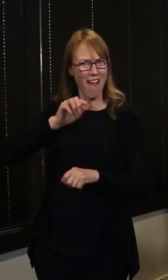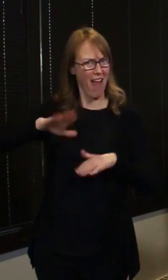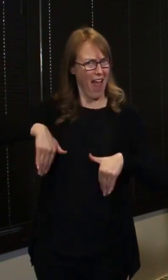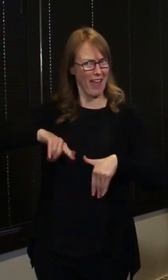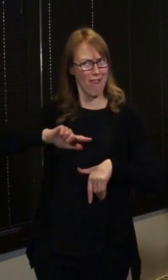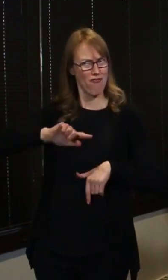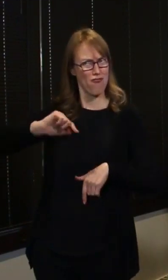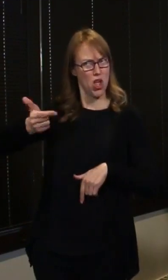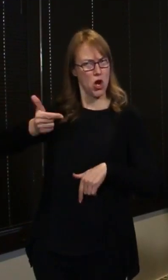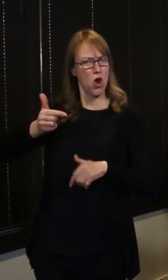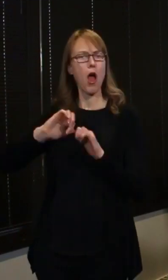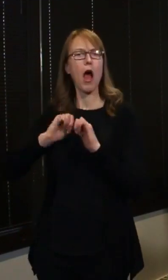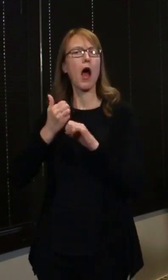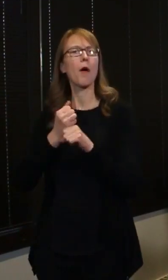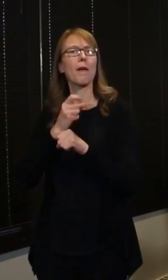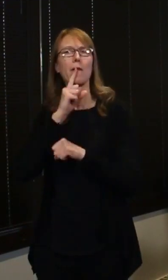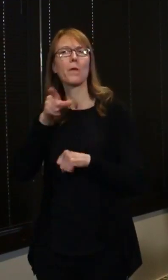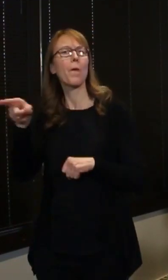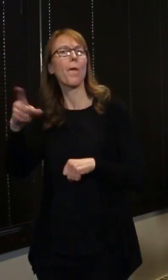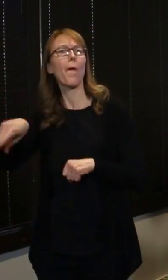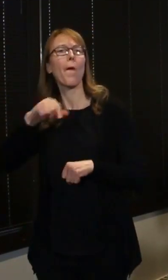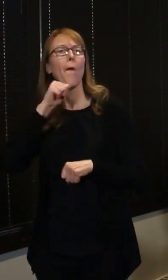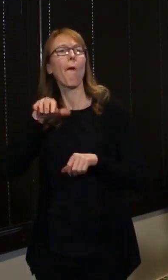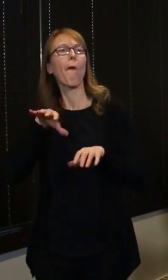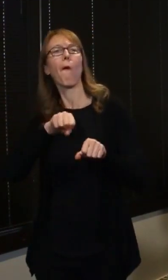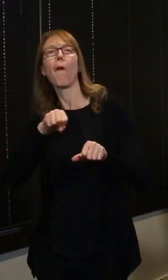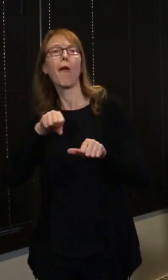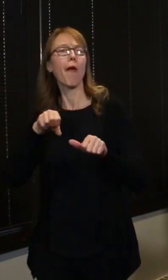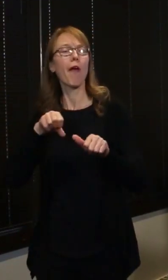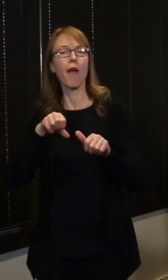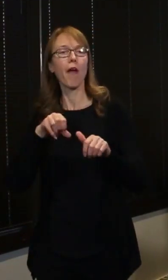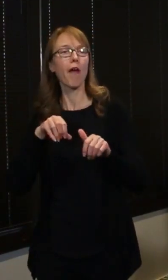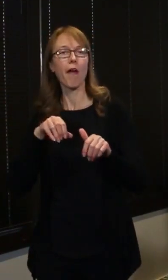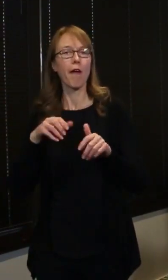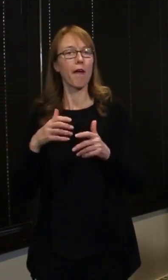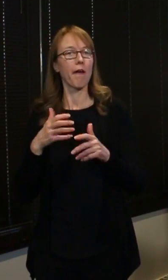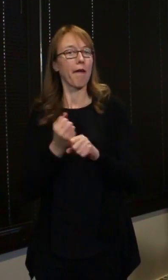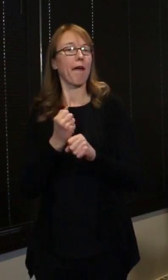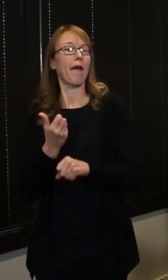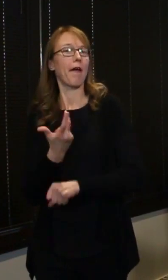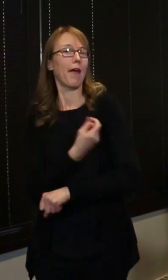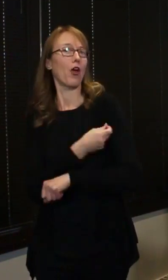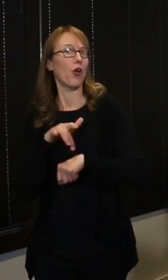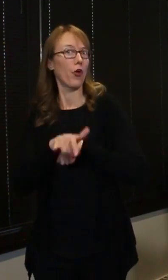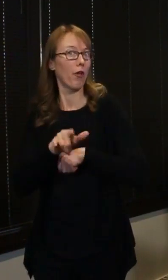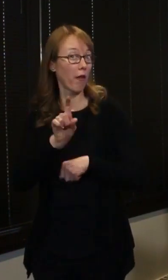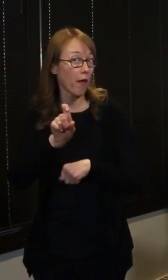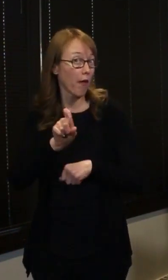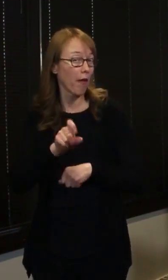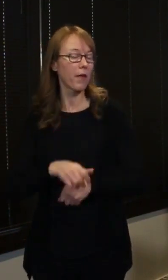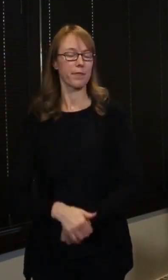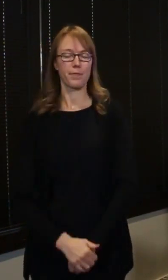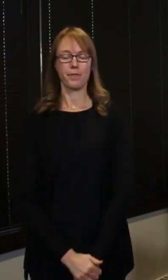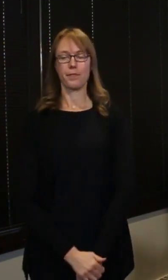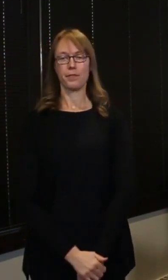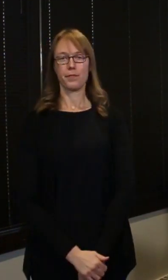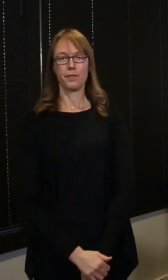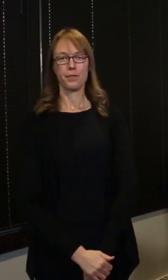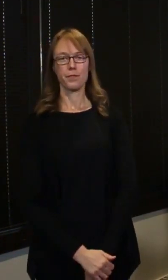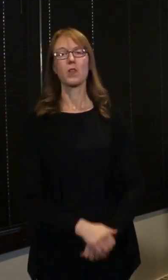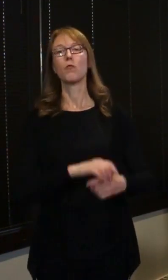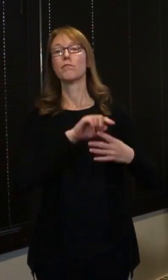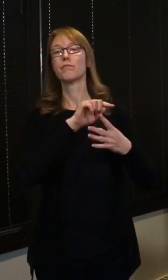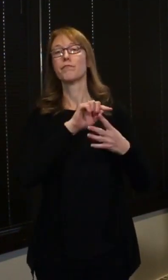typically put on by health departments and the National Guard, the two major groups that are doing those here in the metropolitan